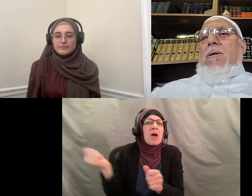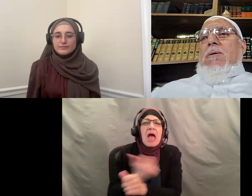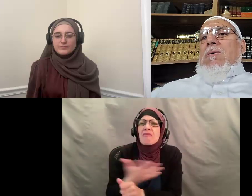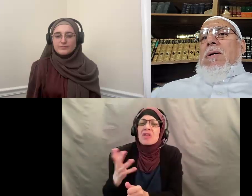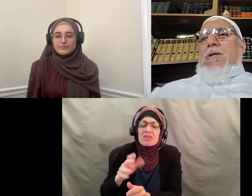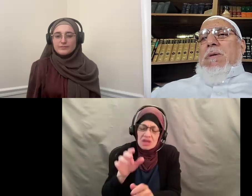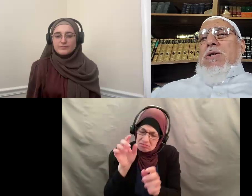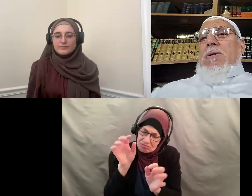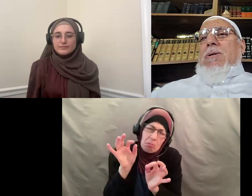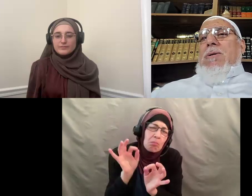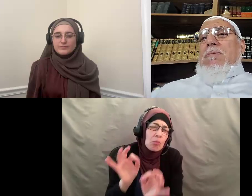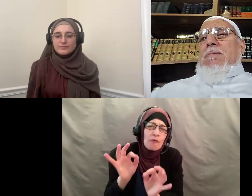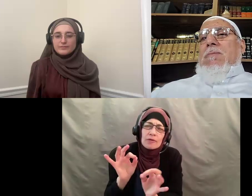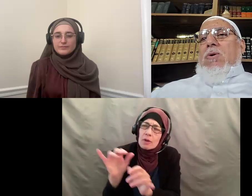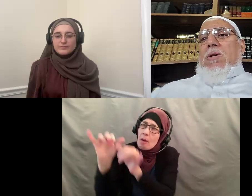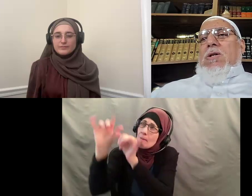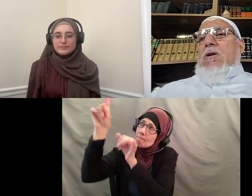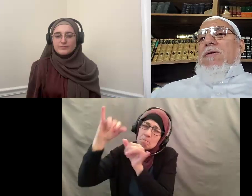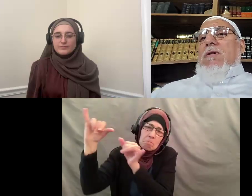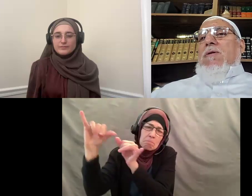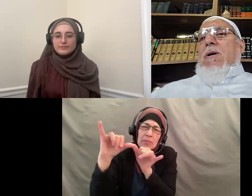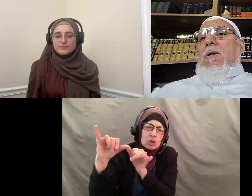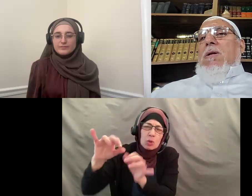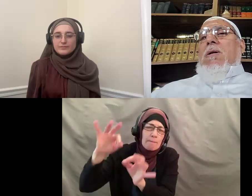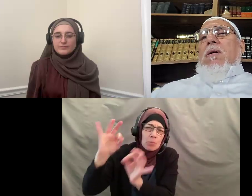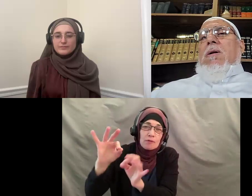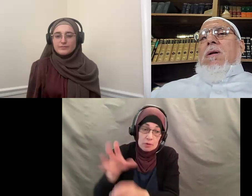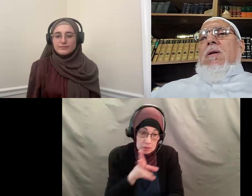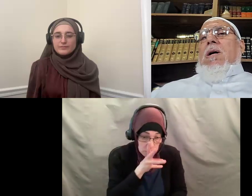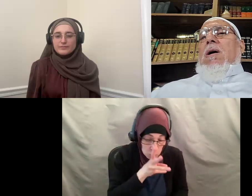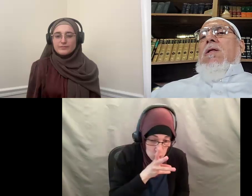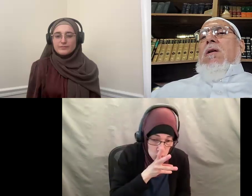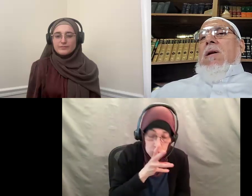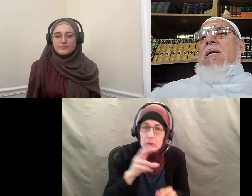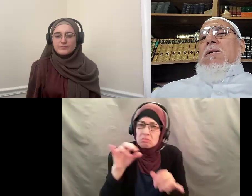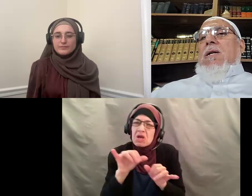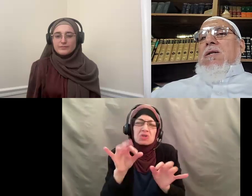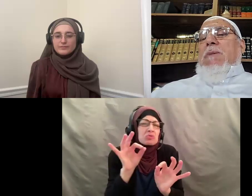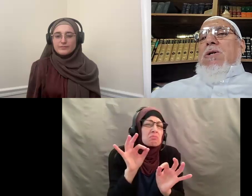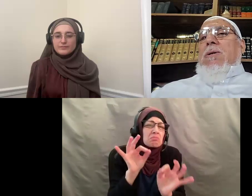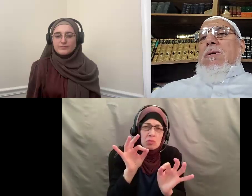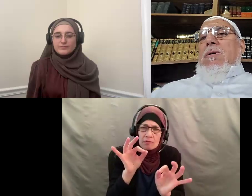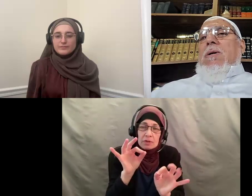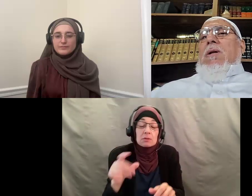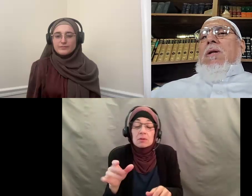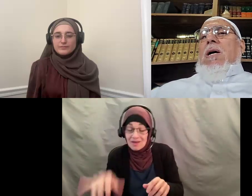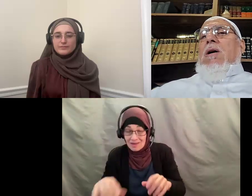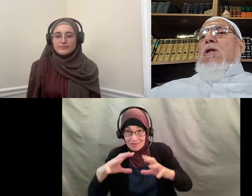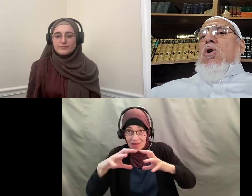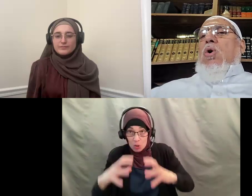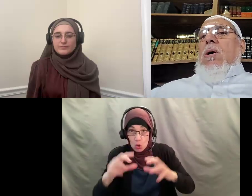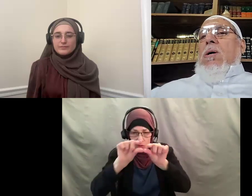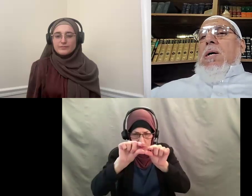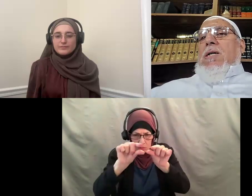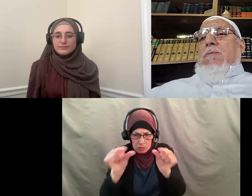water is measured on the surface of the earth. The earth crust is measured. The